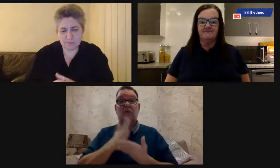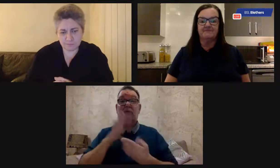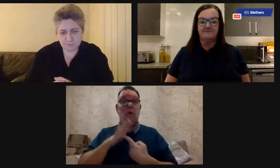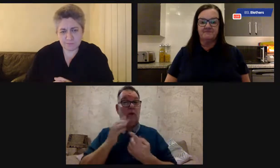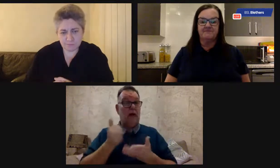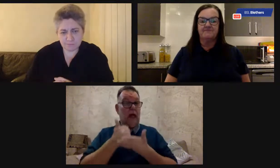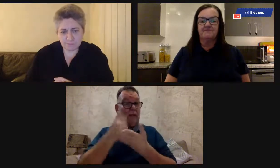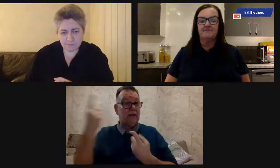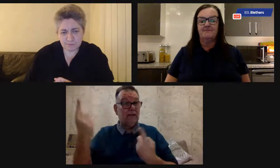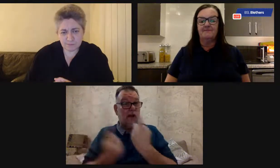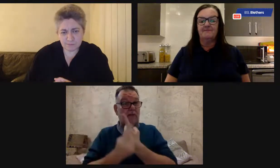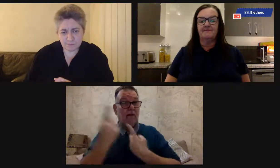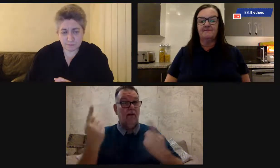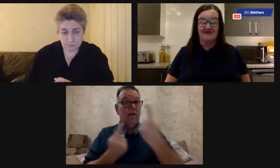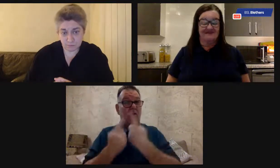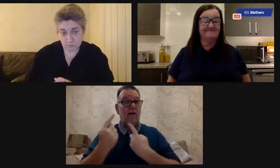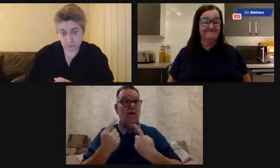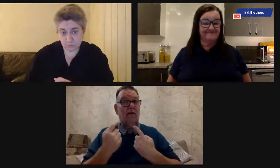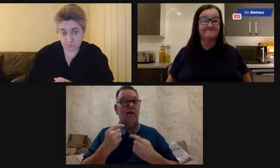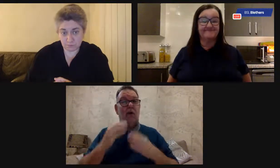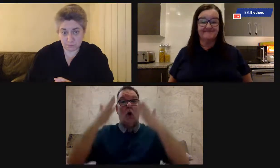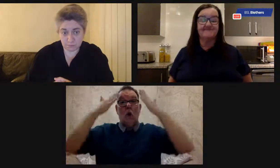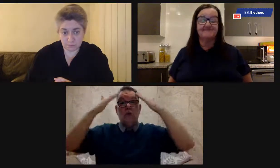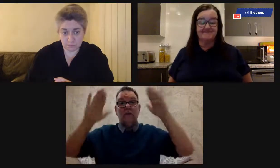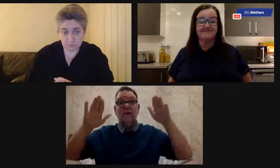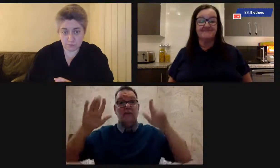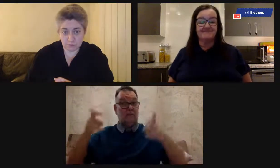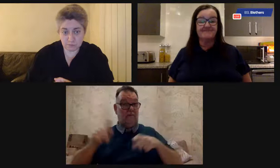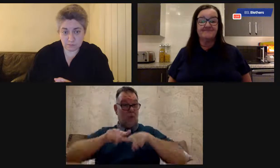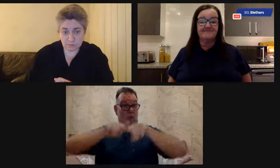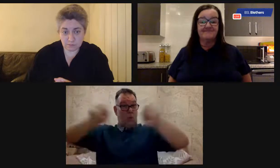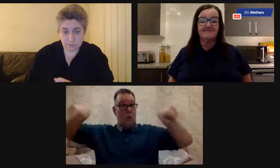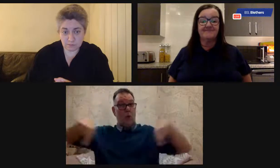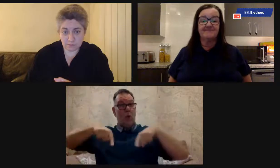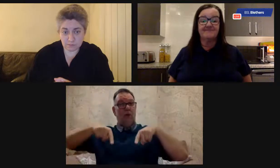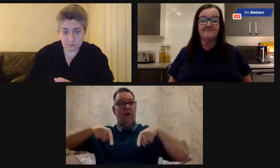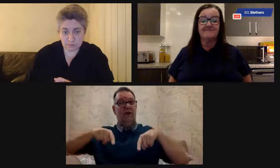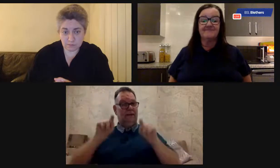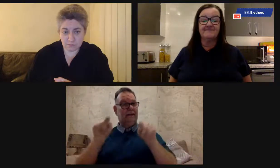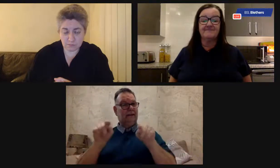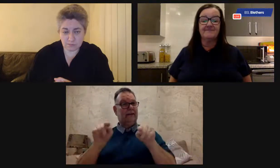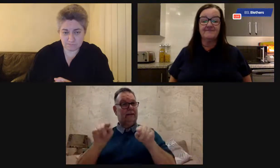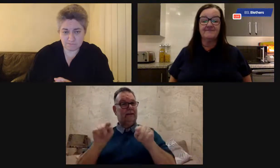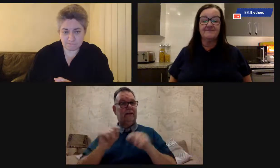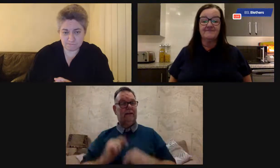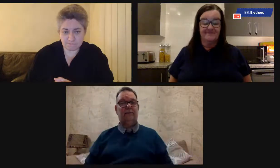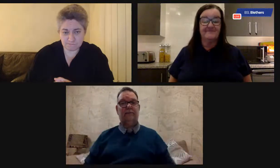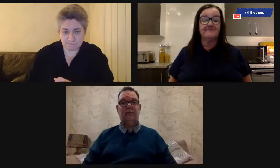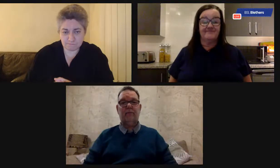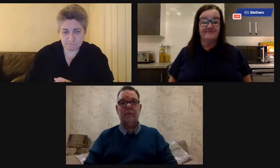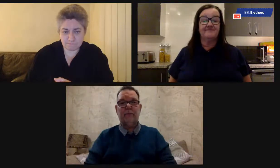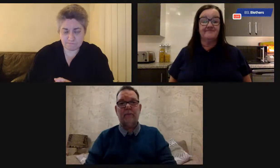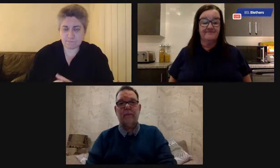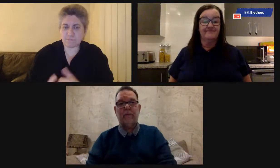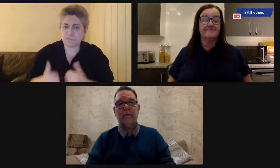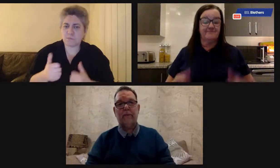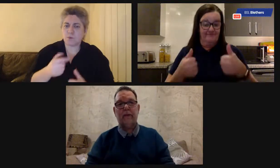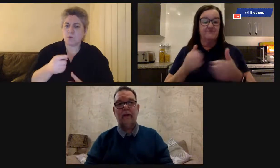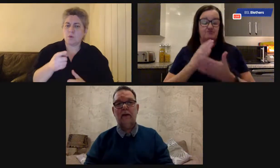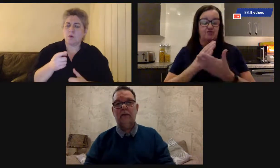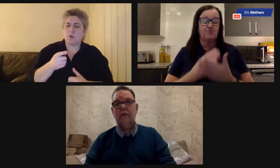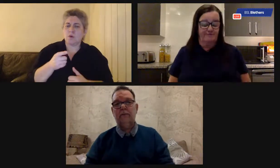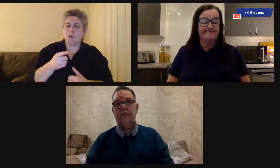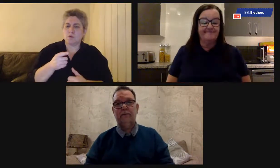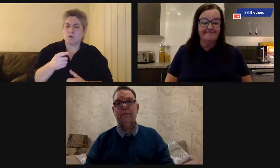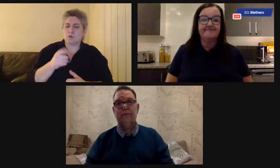if they knew that they could go somewhere in the UK and that when they went there, everybody could understand them and it would be